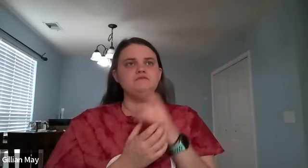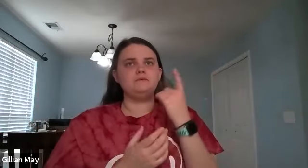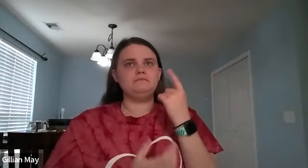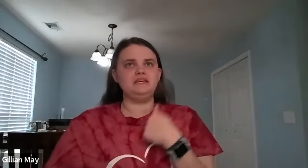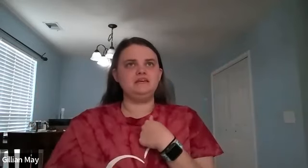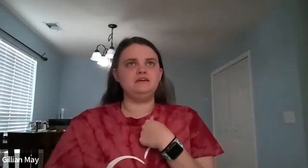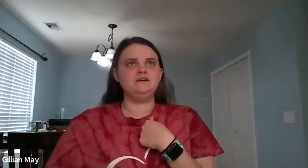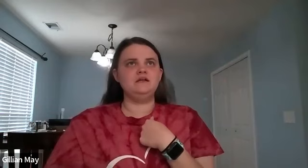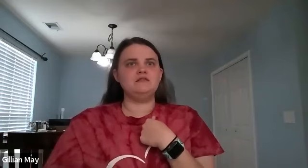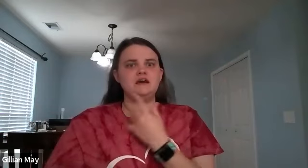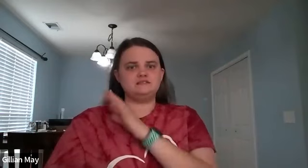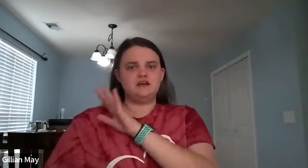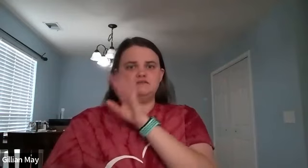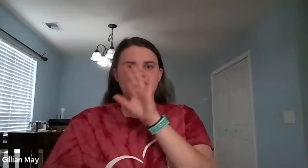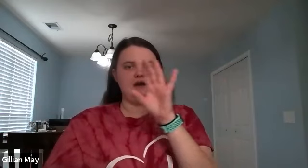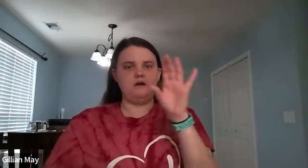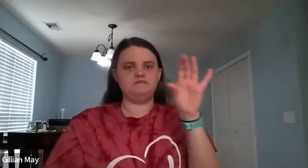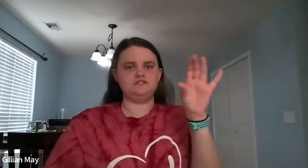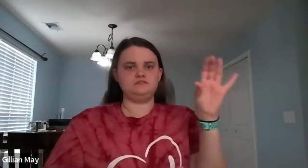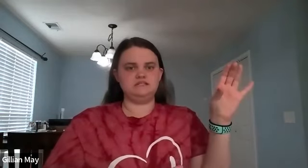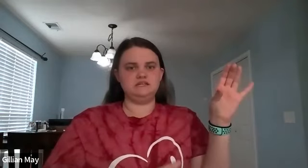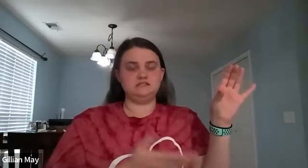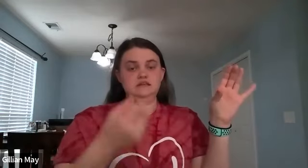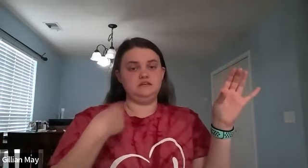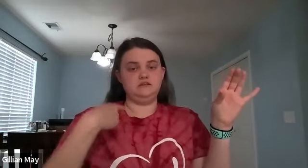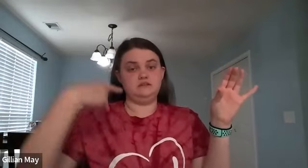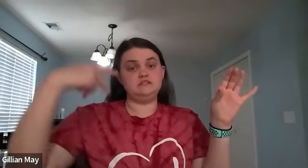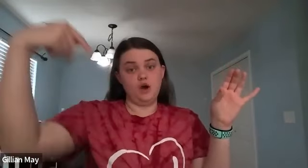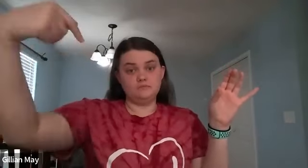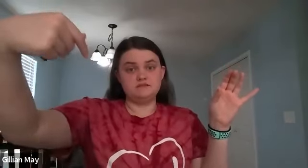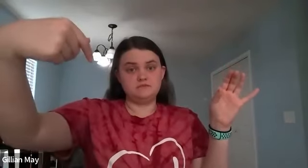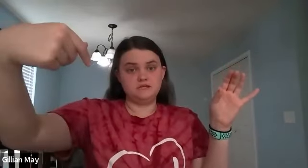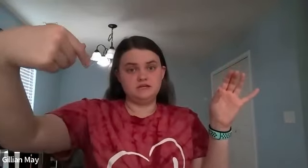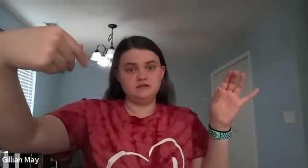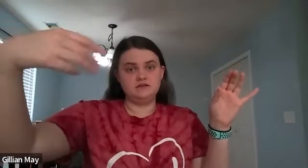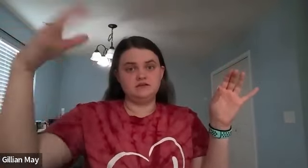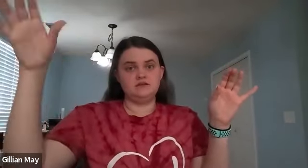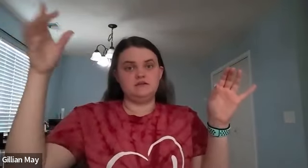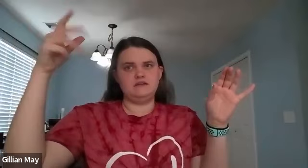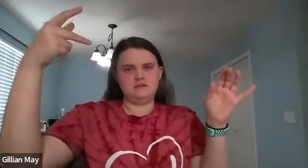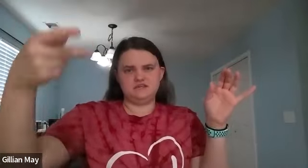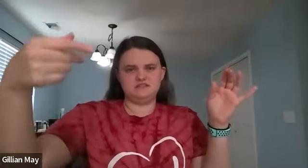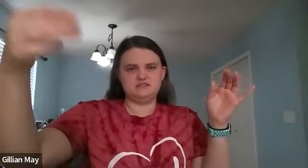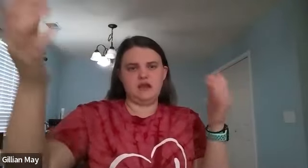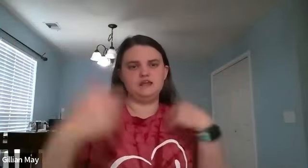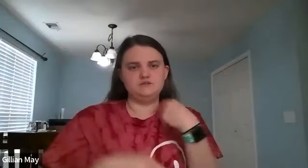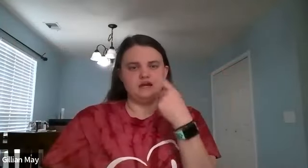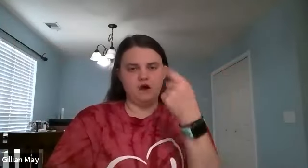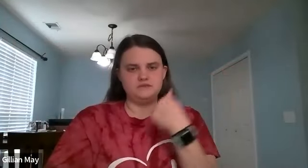For me, that's kind of like how I visually see it, because like it's opposite for me, if that makes sense. So like I do it kind of opposite